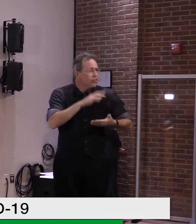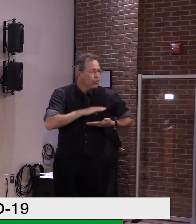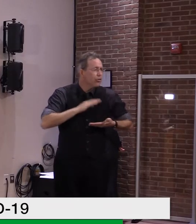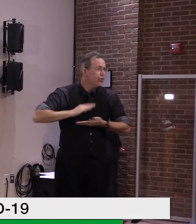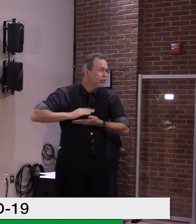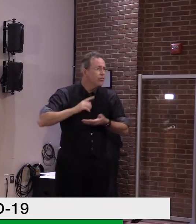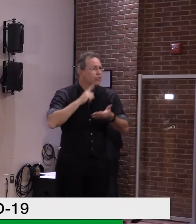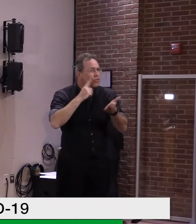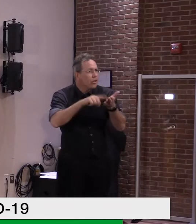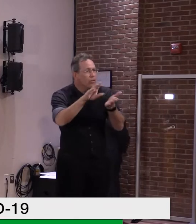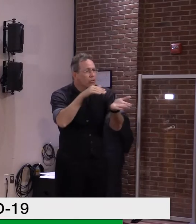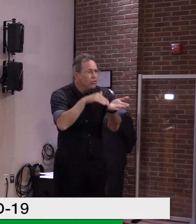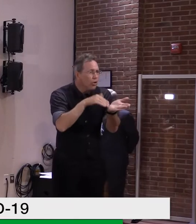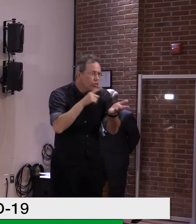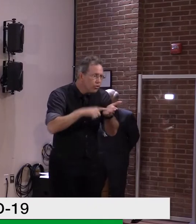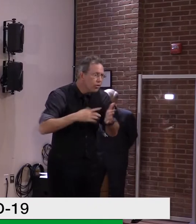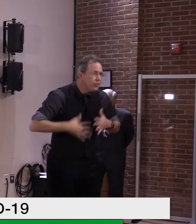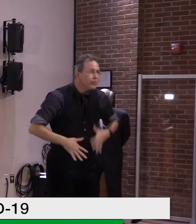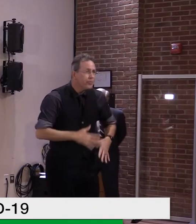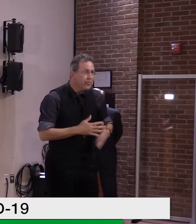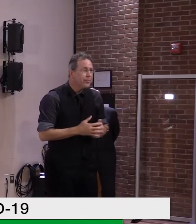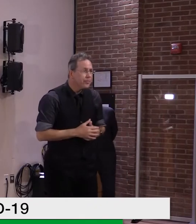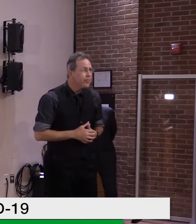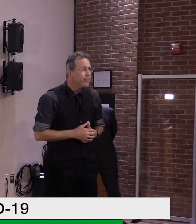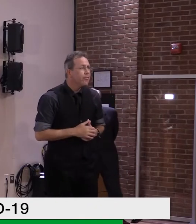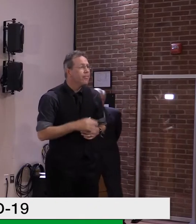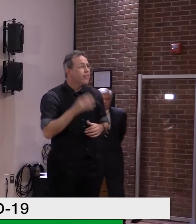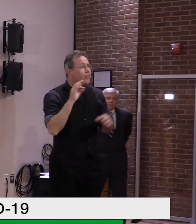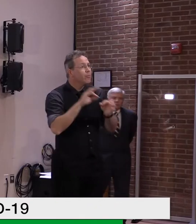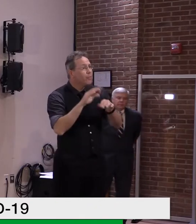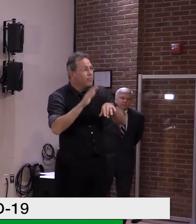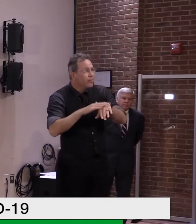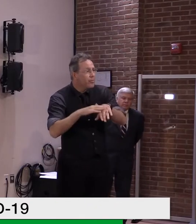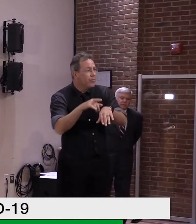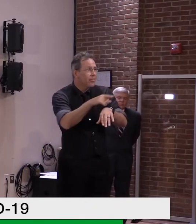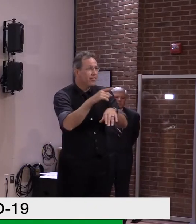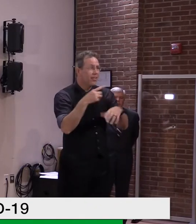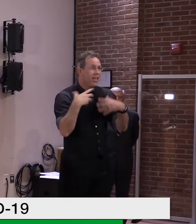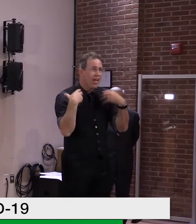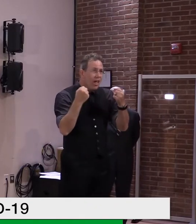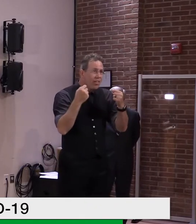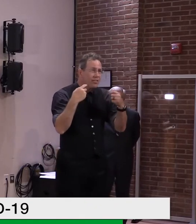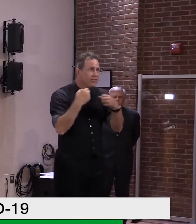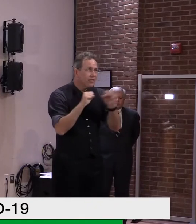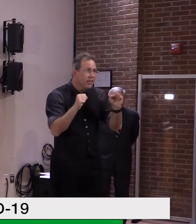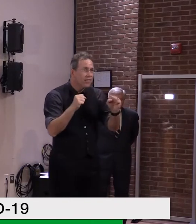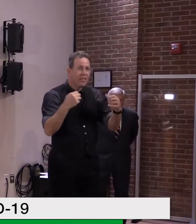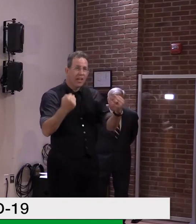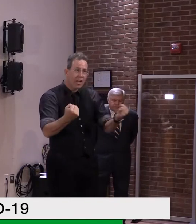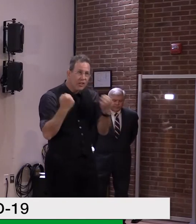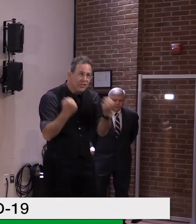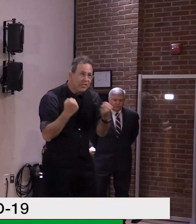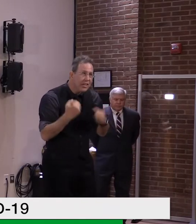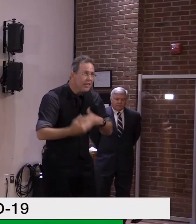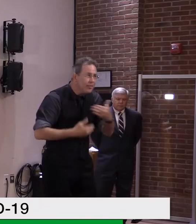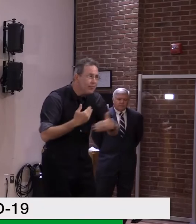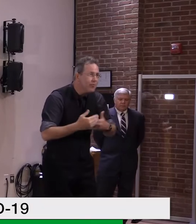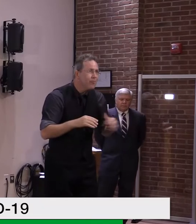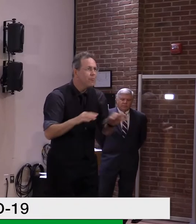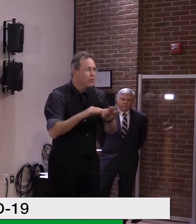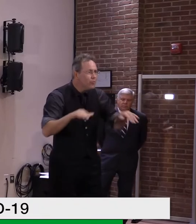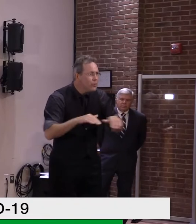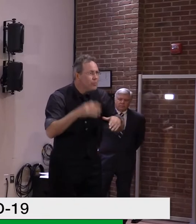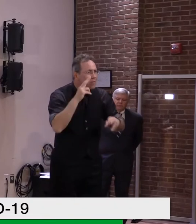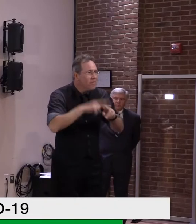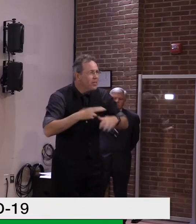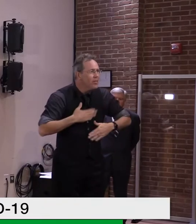the lifestyle changes that we're always talking about that people may have been doing a good job on, but then when the pandemic hit, kind